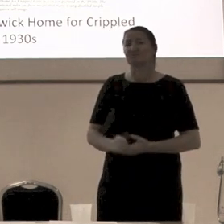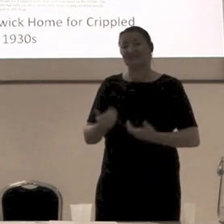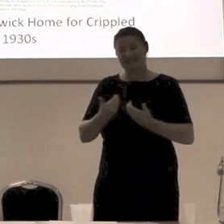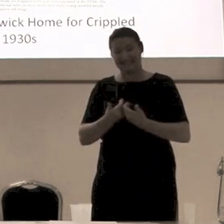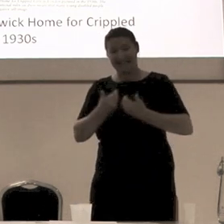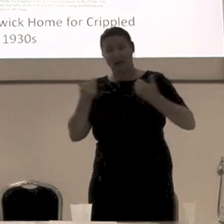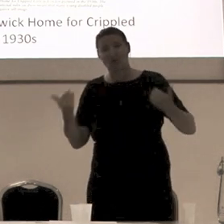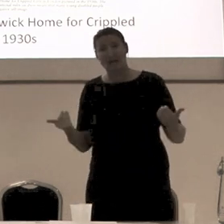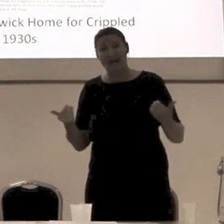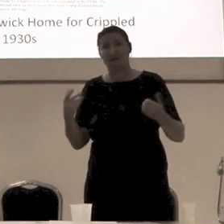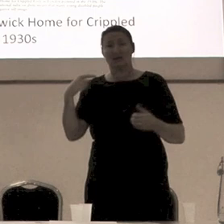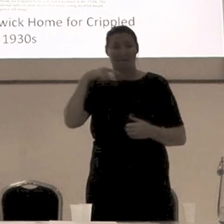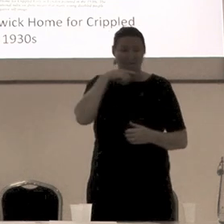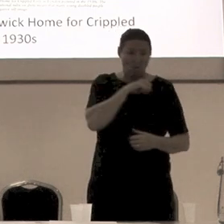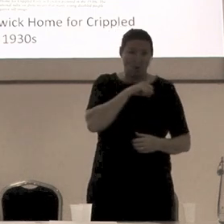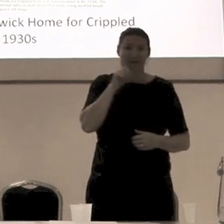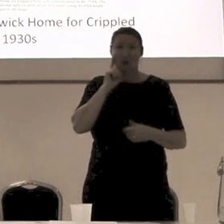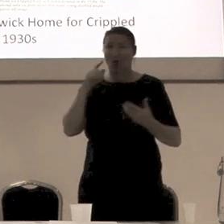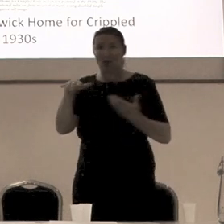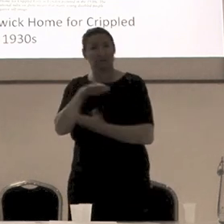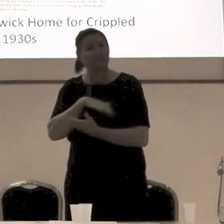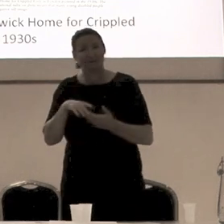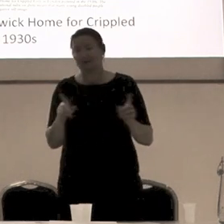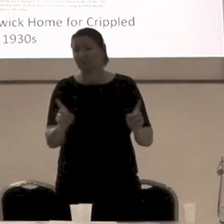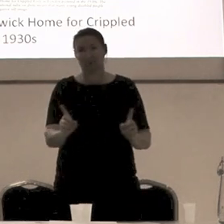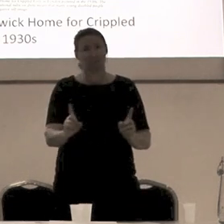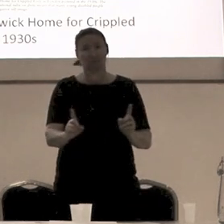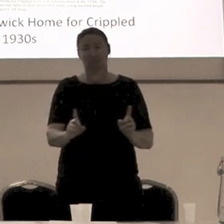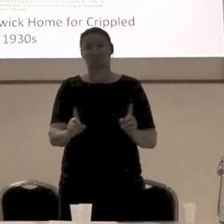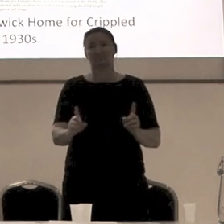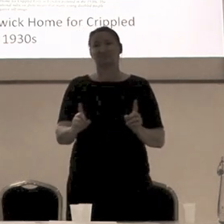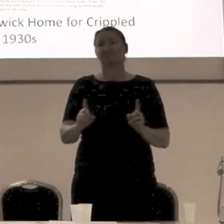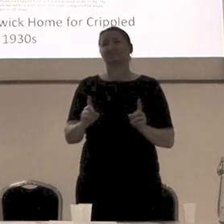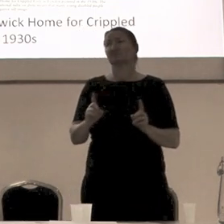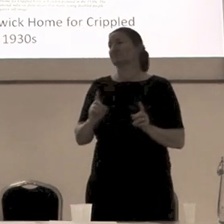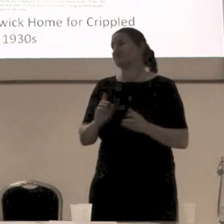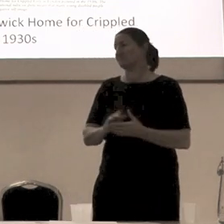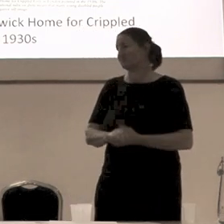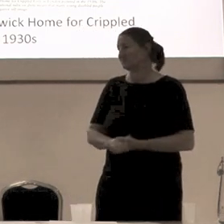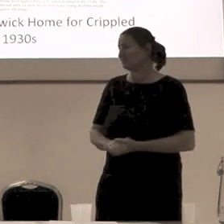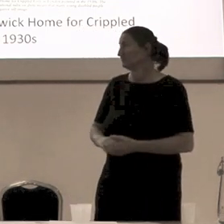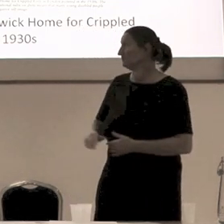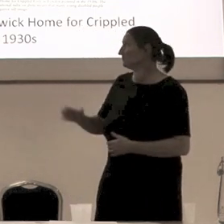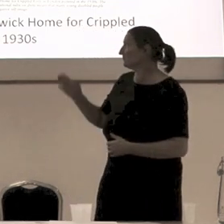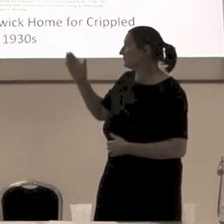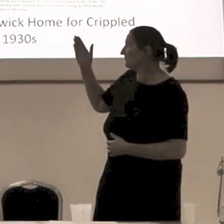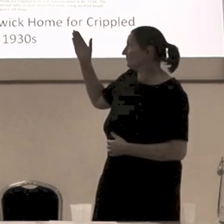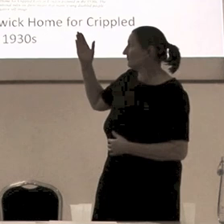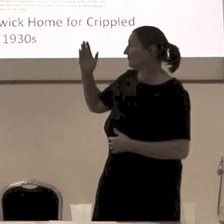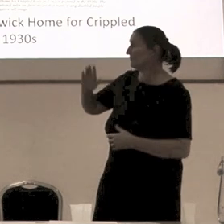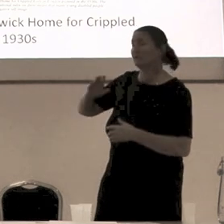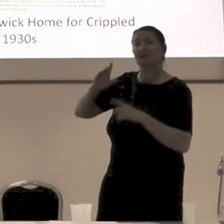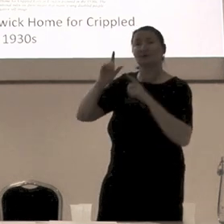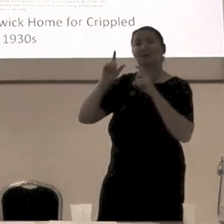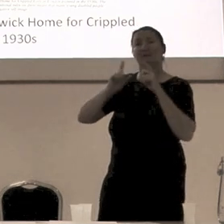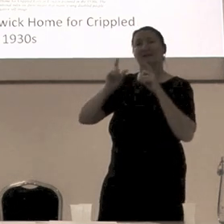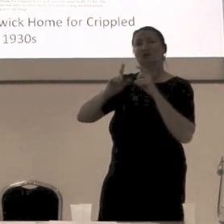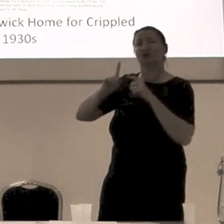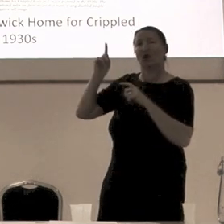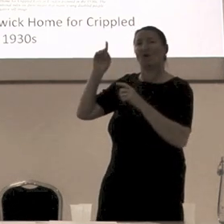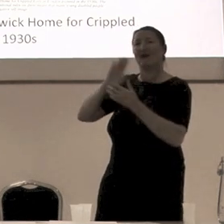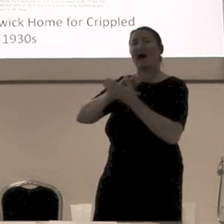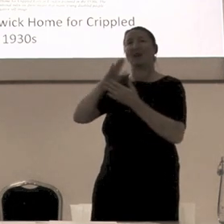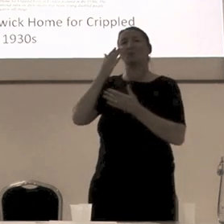segregation, boys and girls were not allowed to mix, and they had to mark on either side. And here, another one in the 1930s, Halliwick